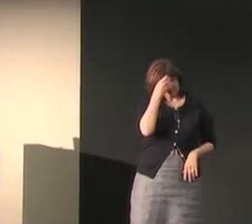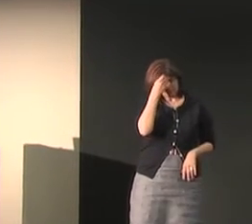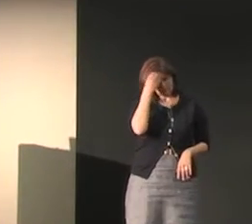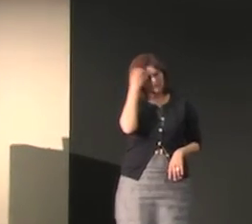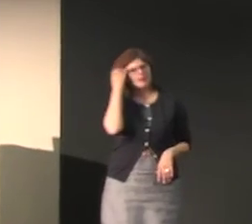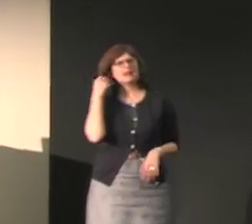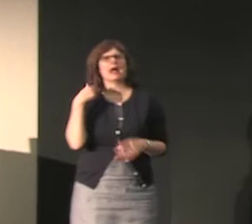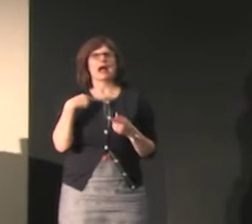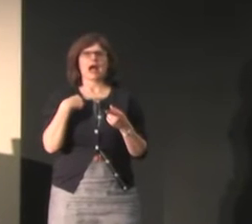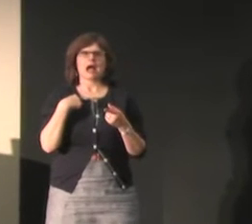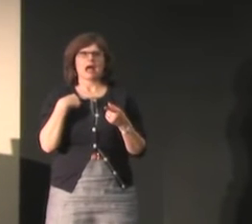do